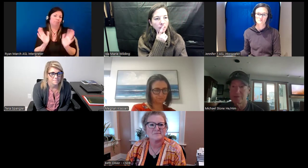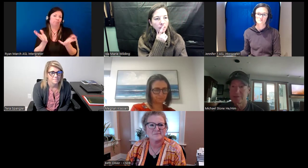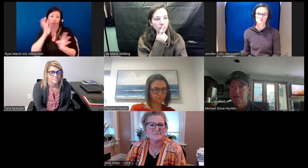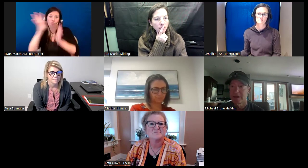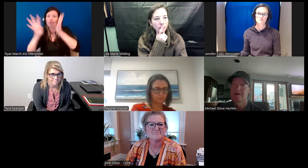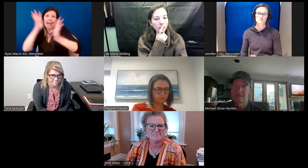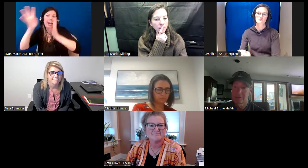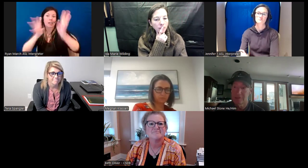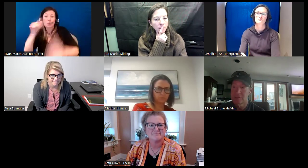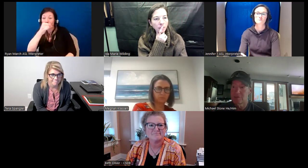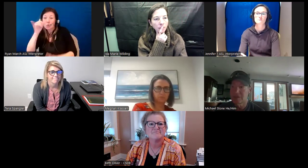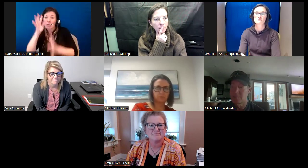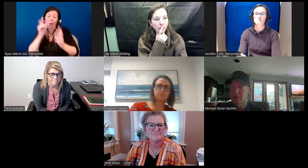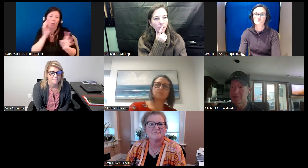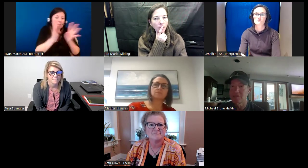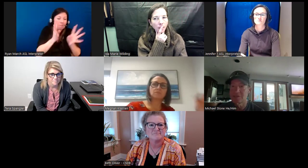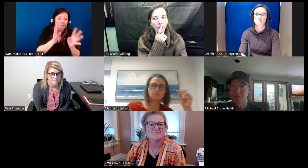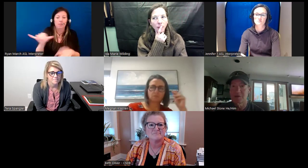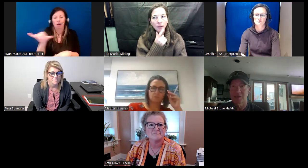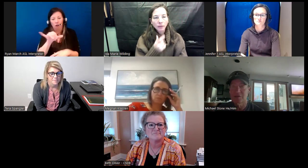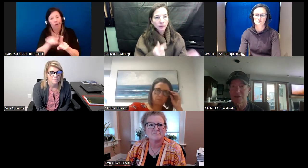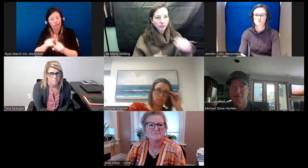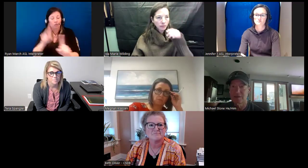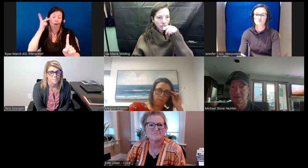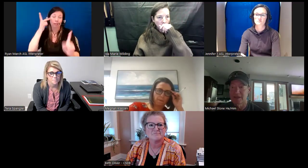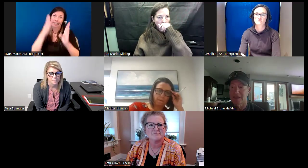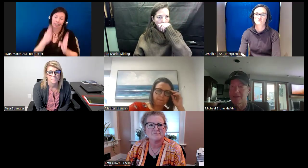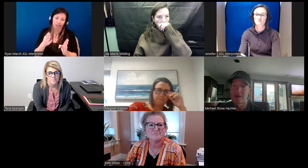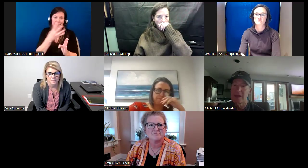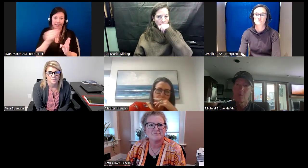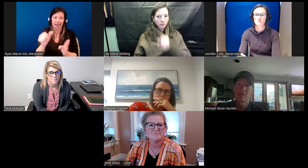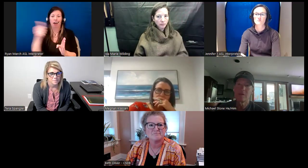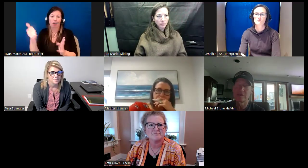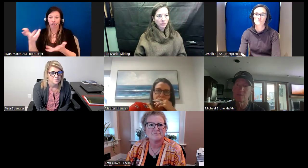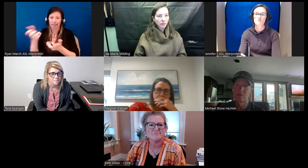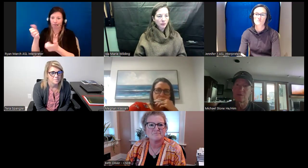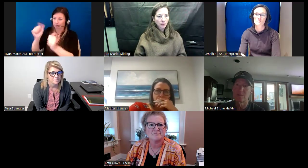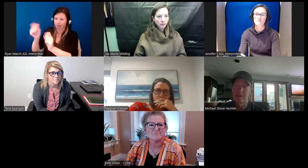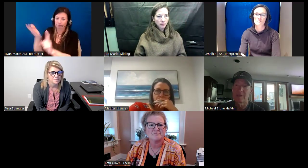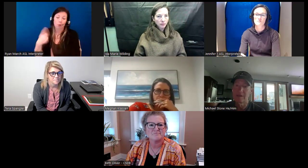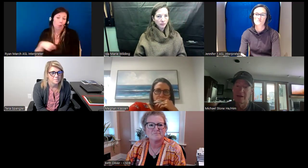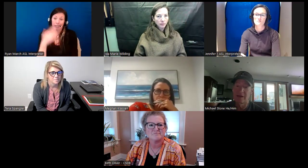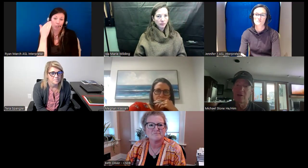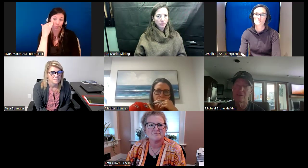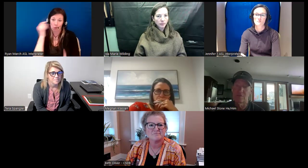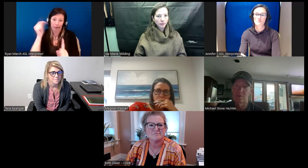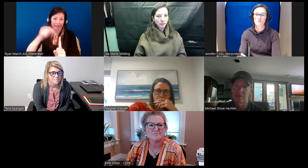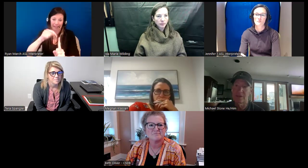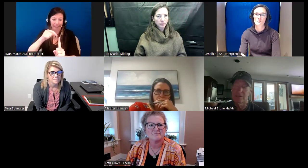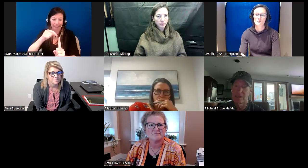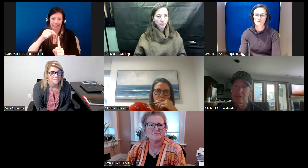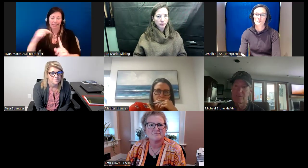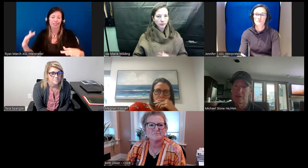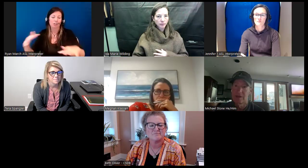well as you said, politicians amongst other can in that. And that's why we knew that this was going to be a crossover with